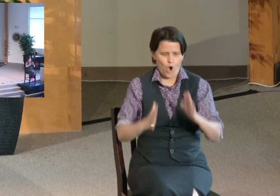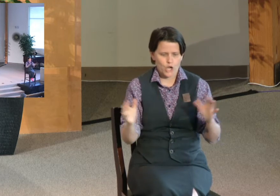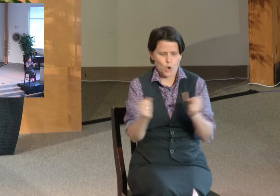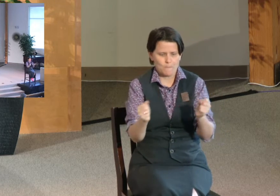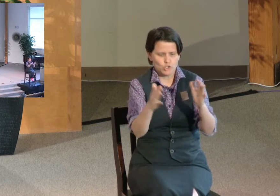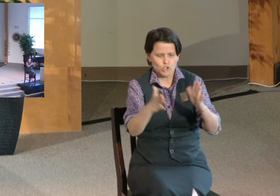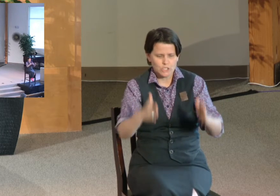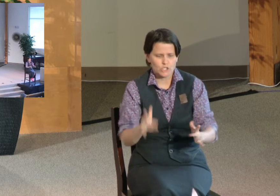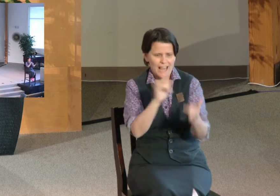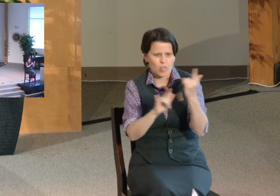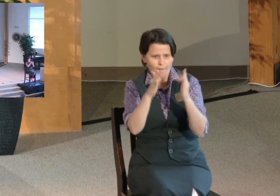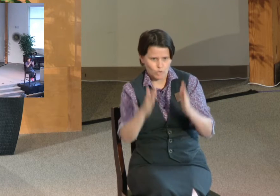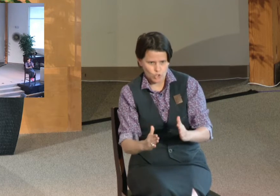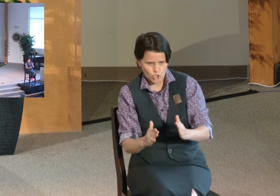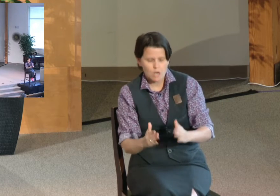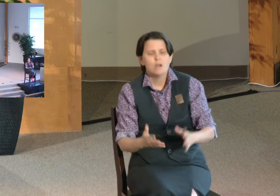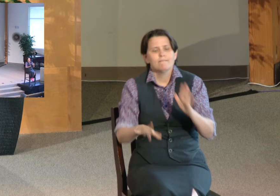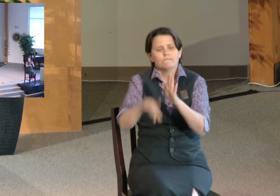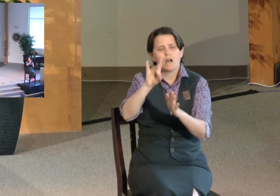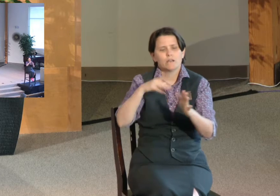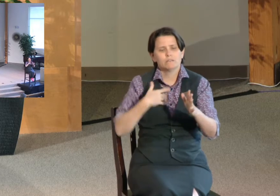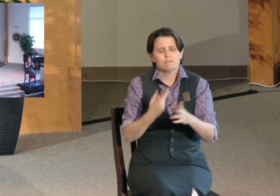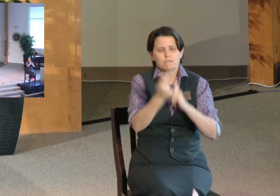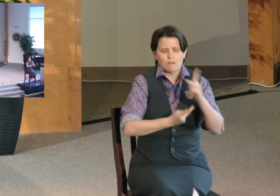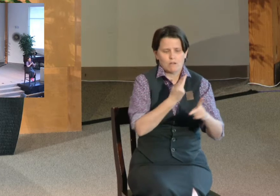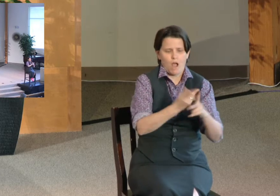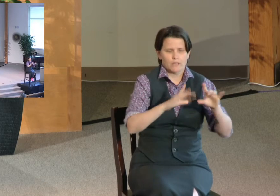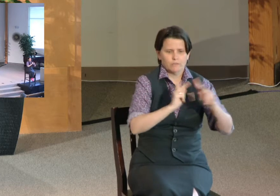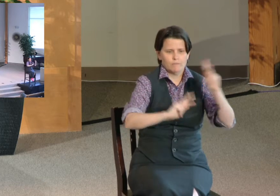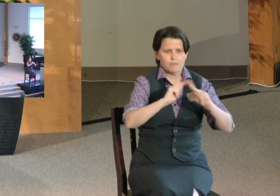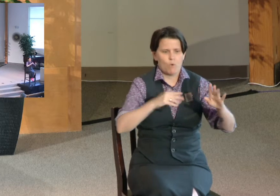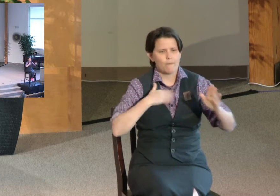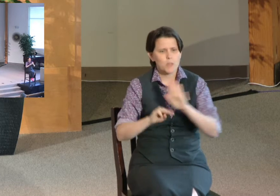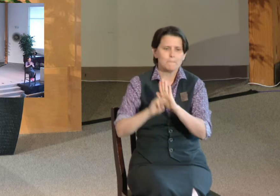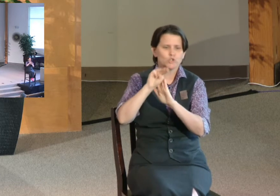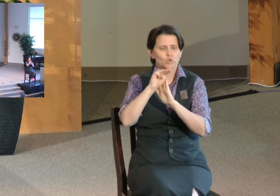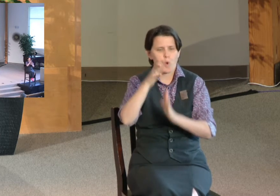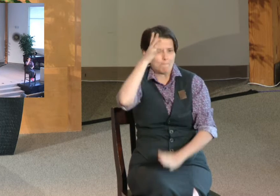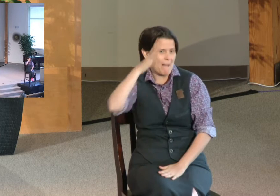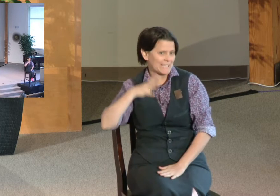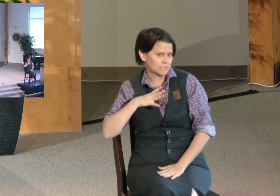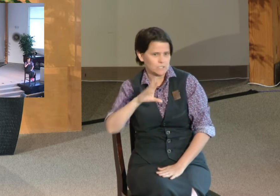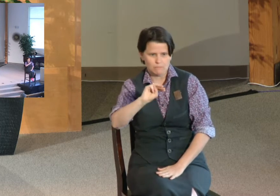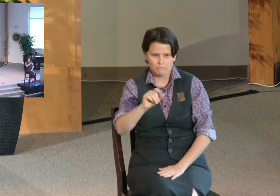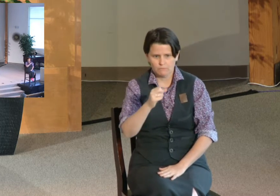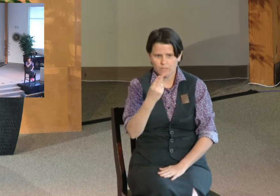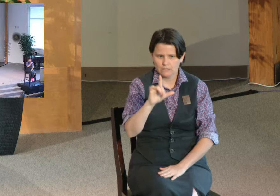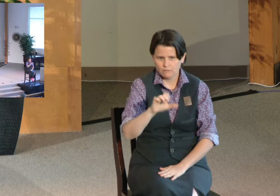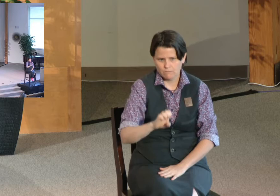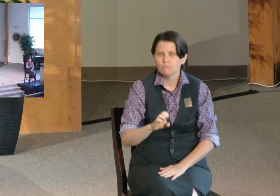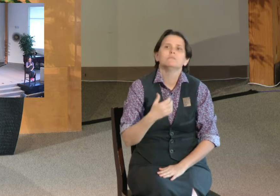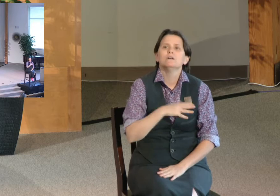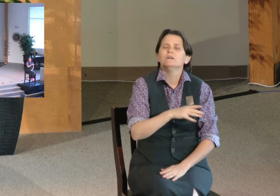the Mature Masculine by Robert Moore and Douglas Gillette. And they have a little